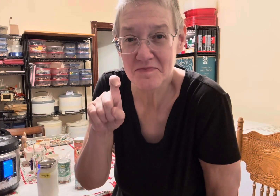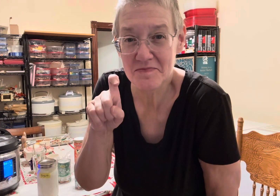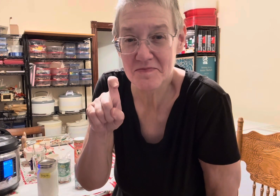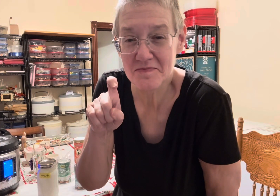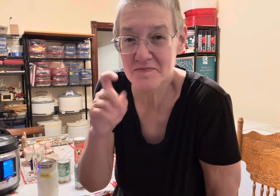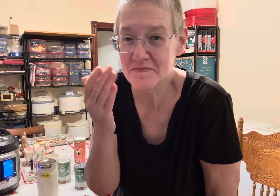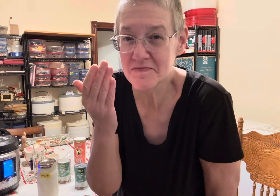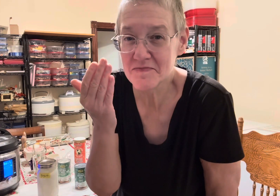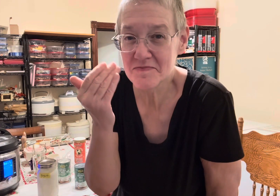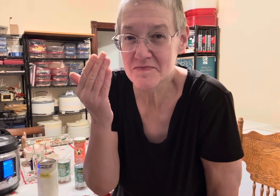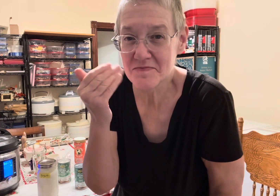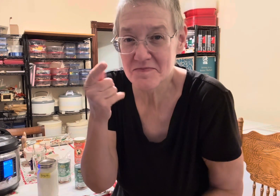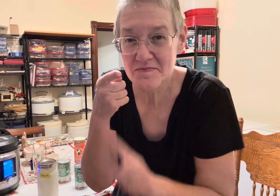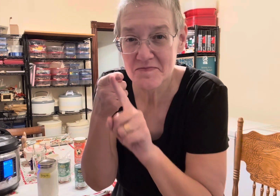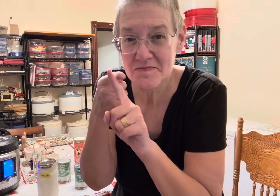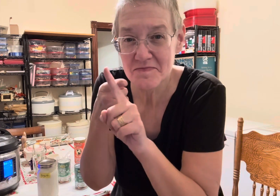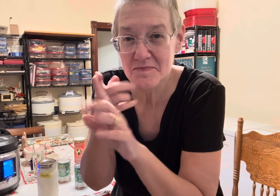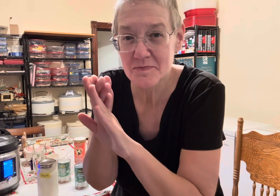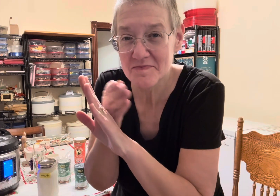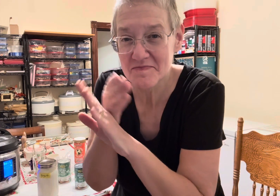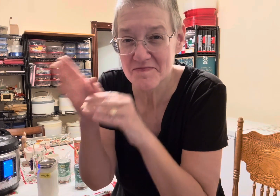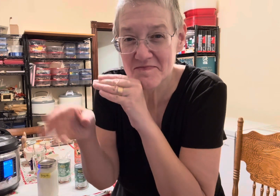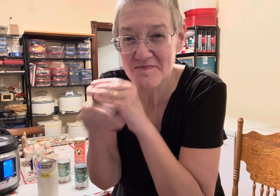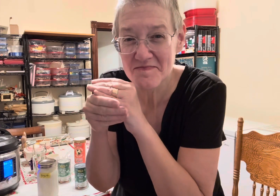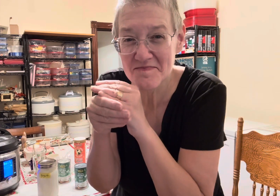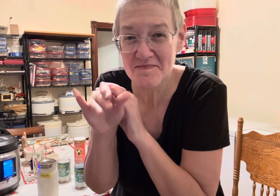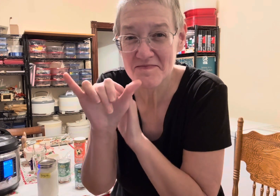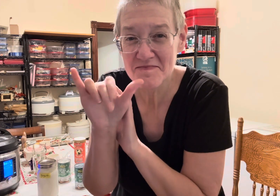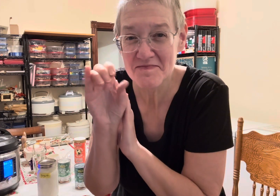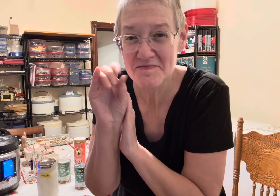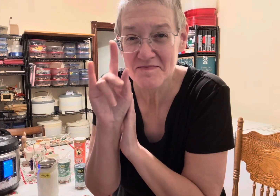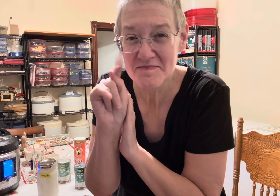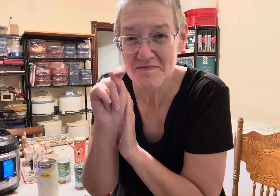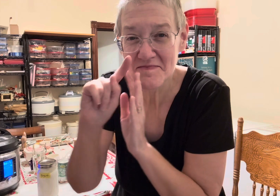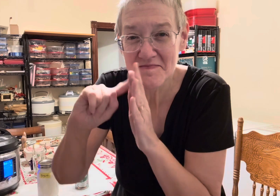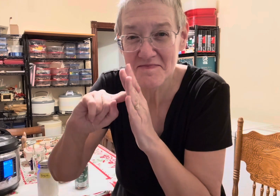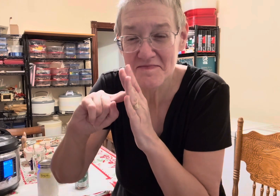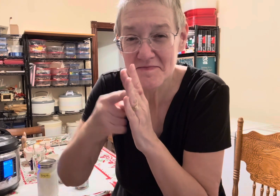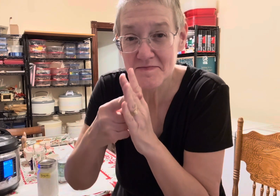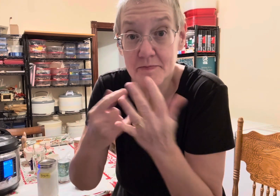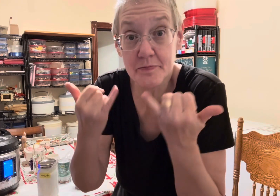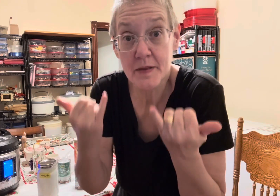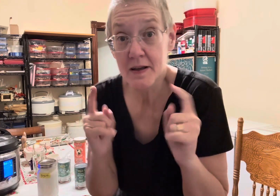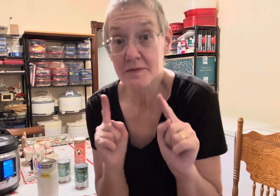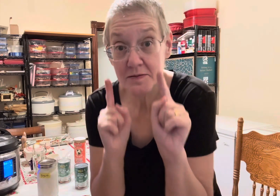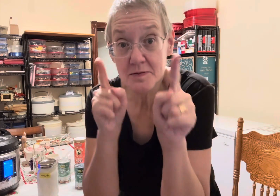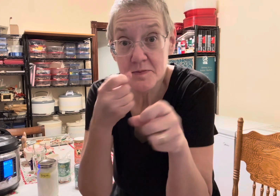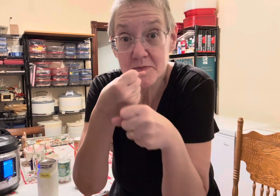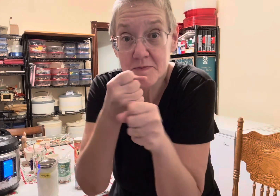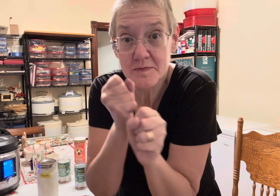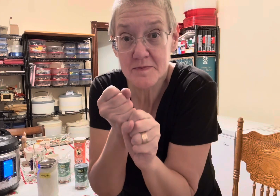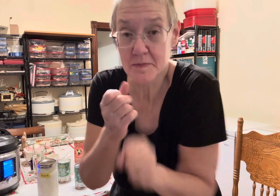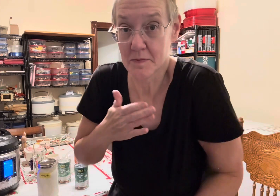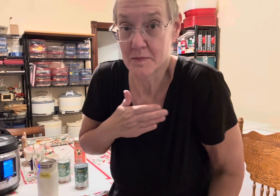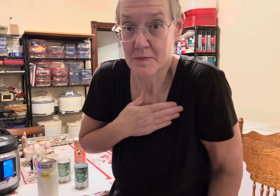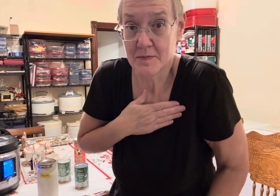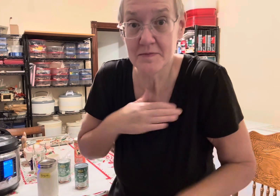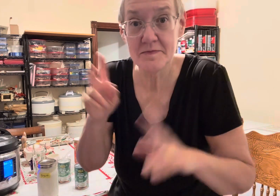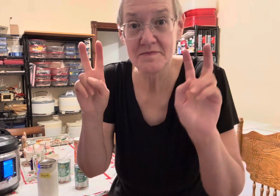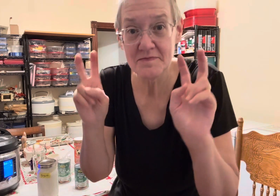Pot to cool to 115 degrees before we add our yogurt starter. Now let's go in the kitchen and